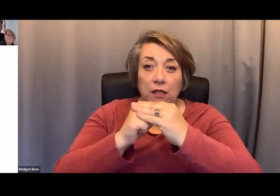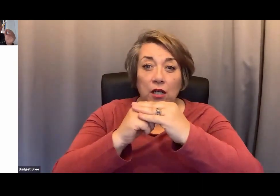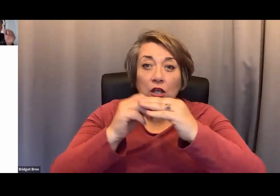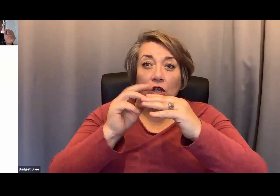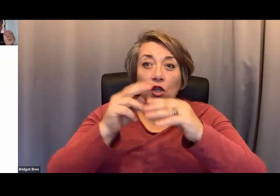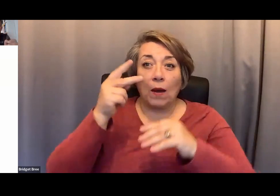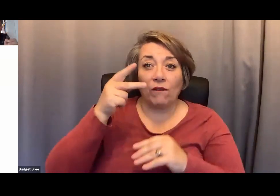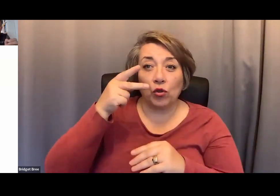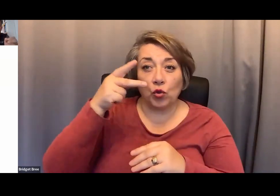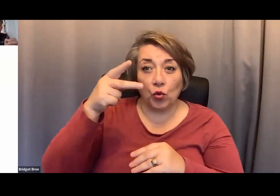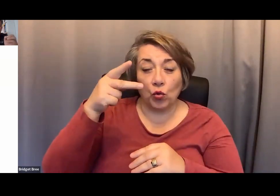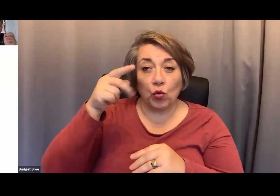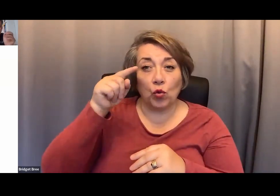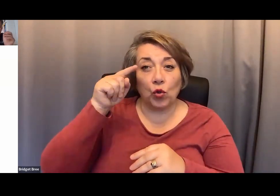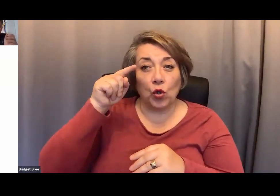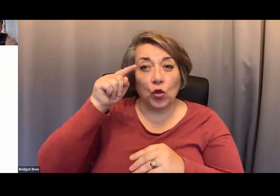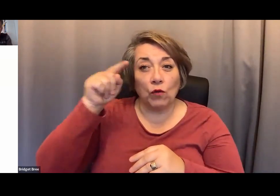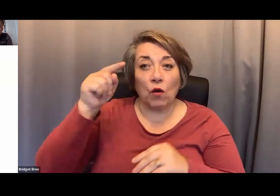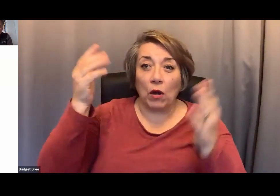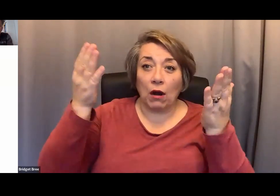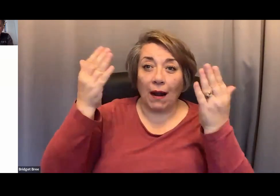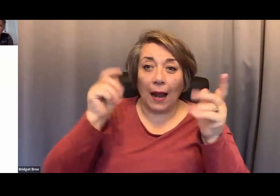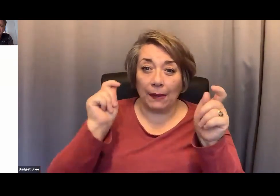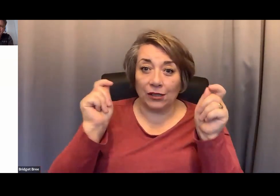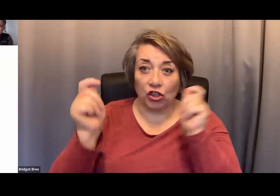on climate change and a core